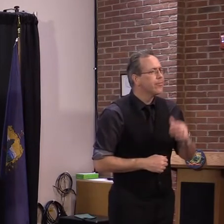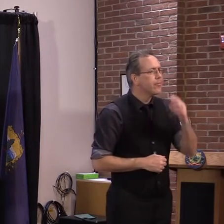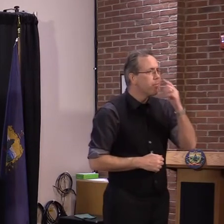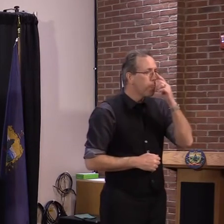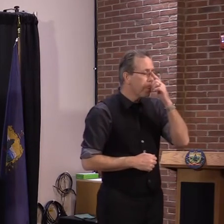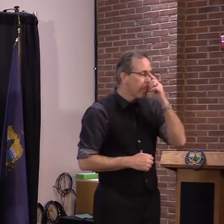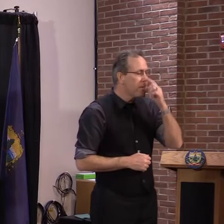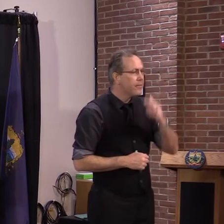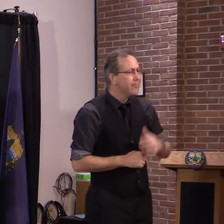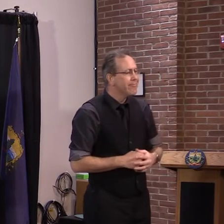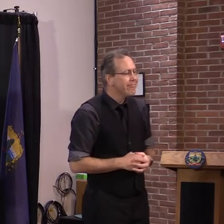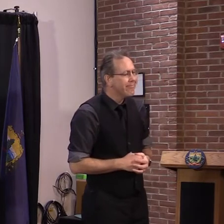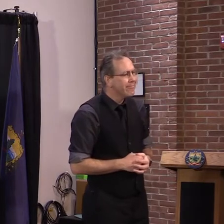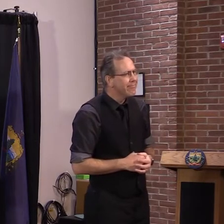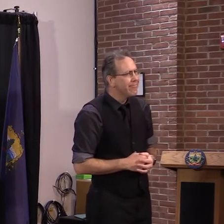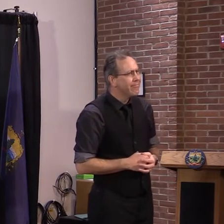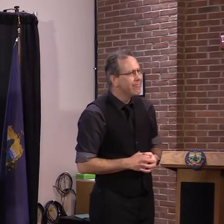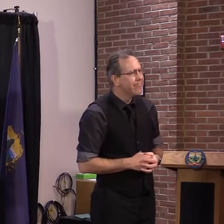Andrew McGregor, Caledonian Record.